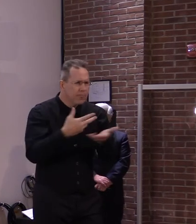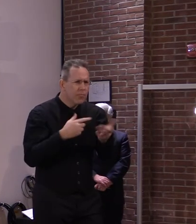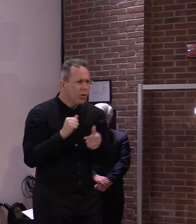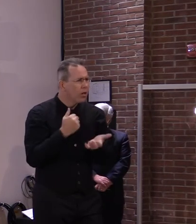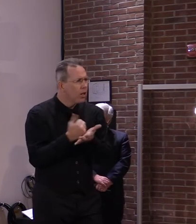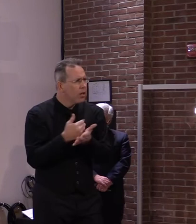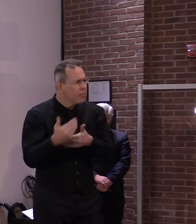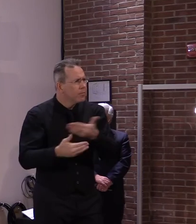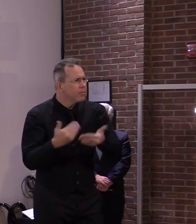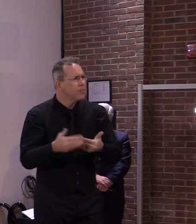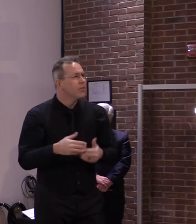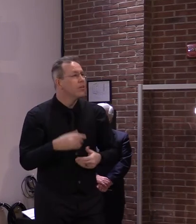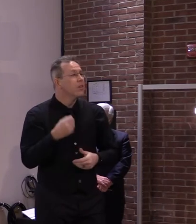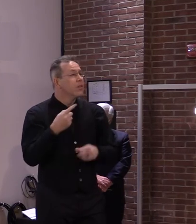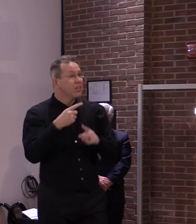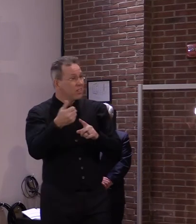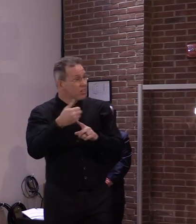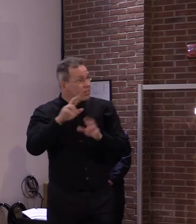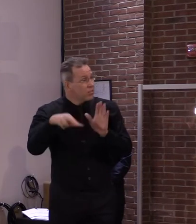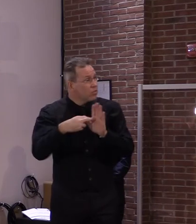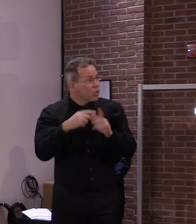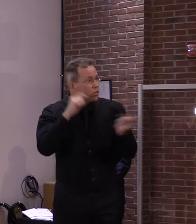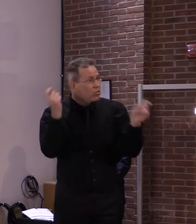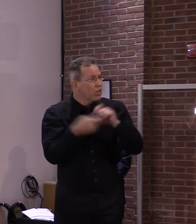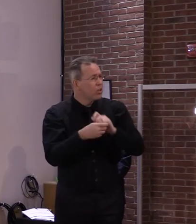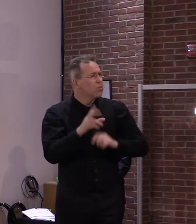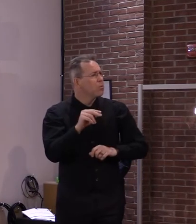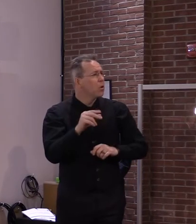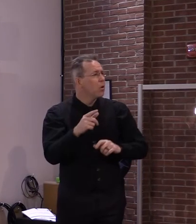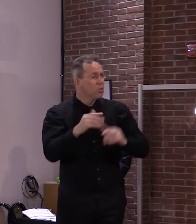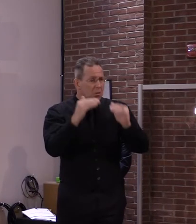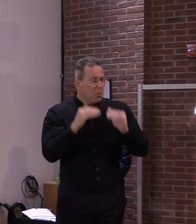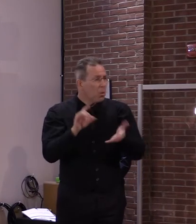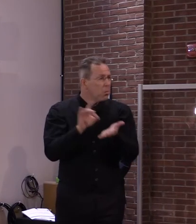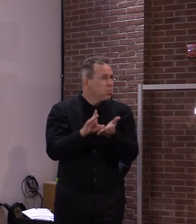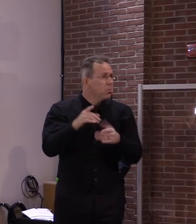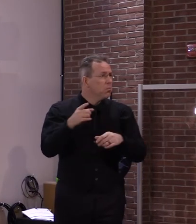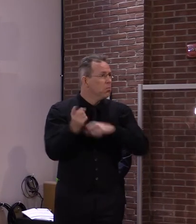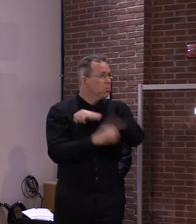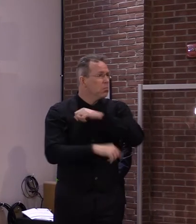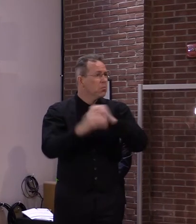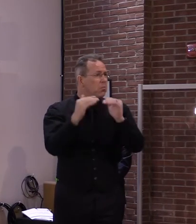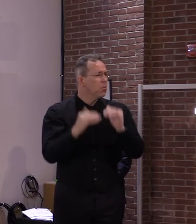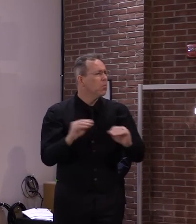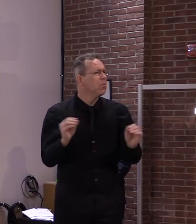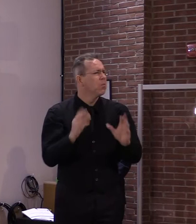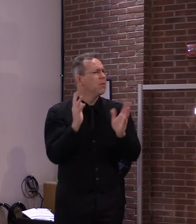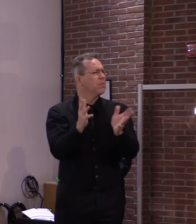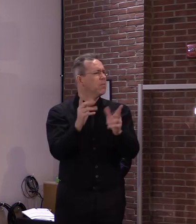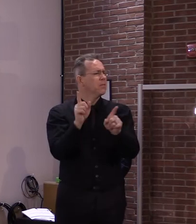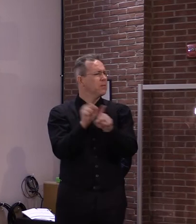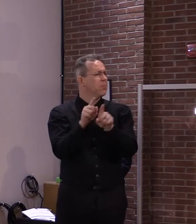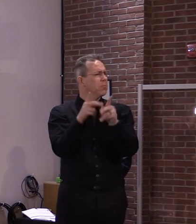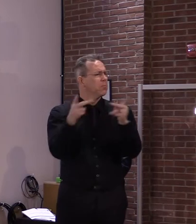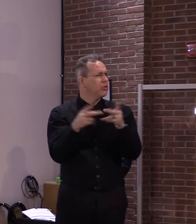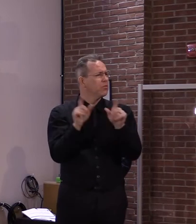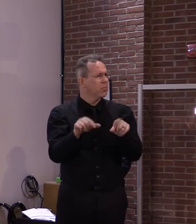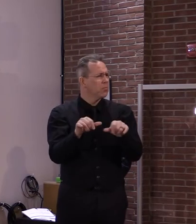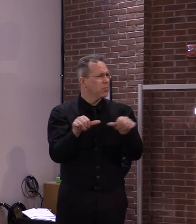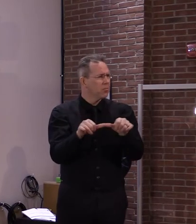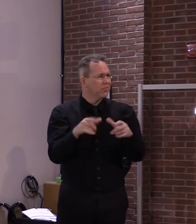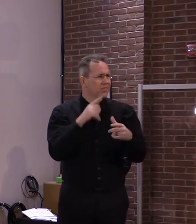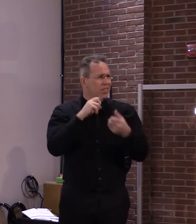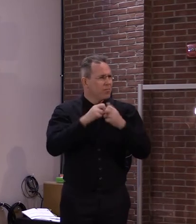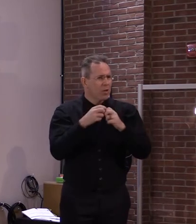changed i still have faith in his ability and we need to uh to focus on the problem at hand and get through this and